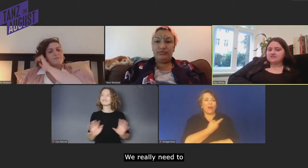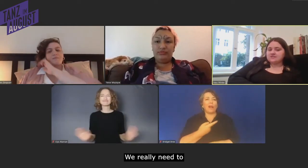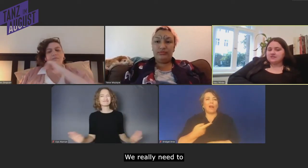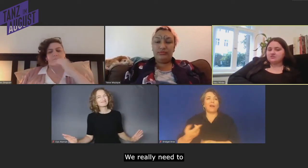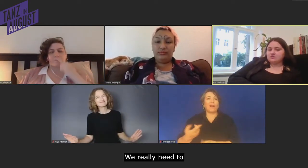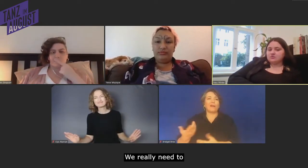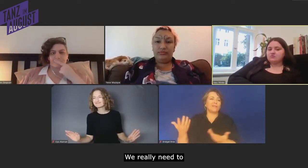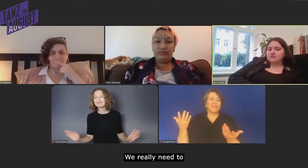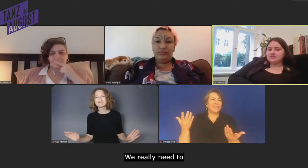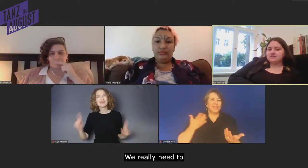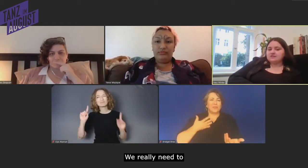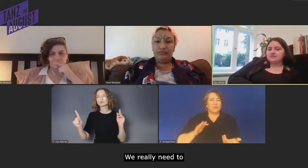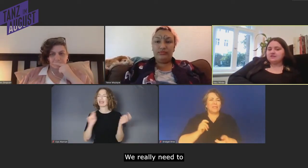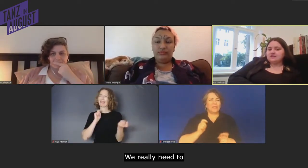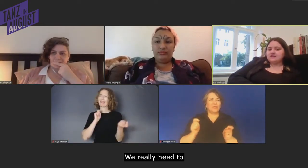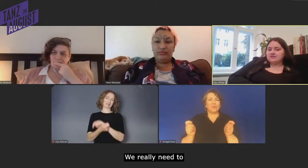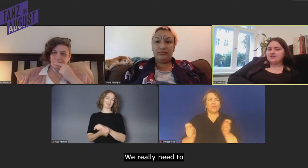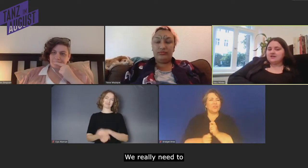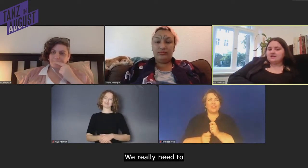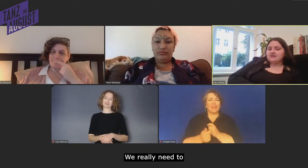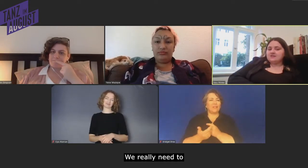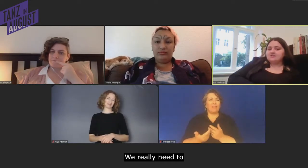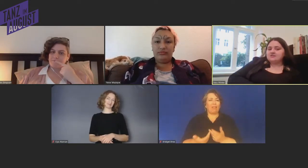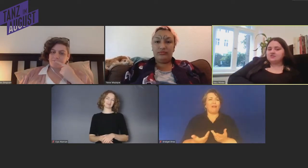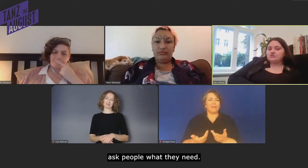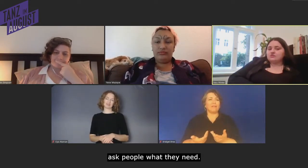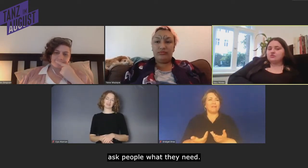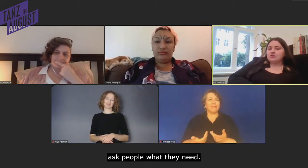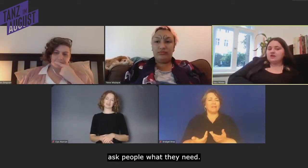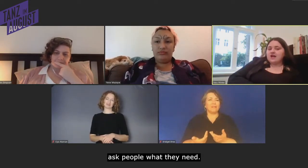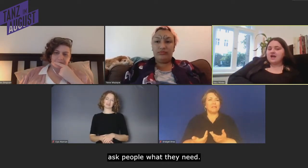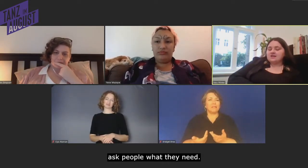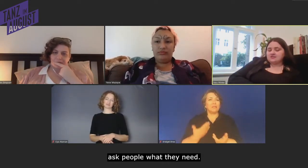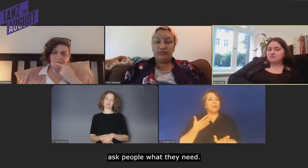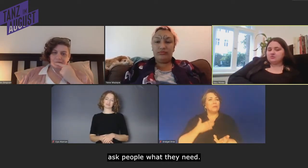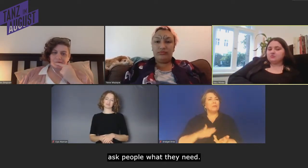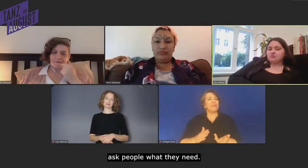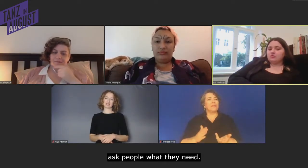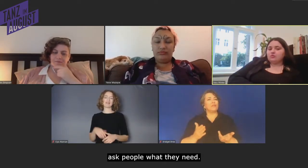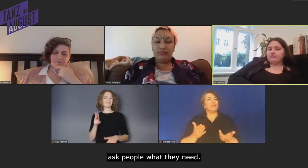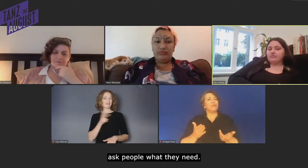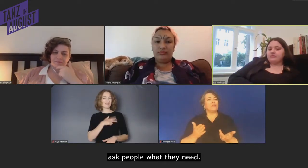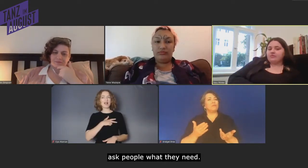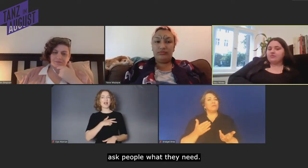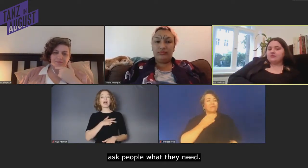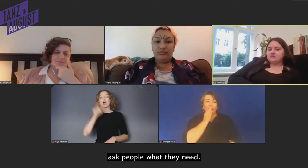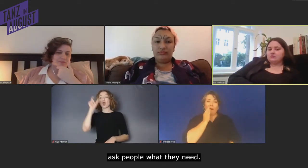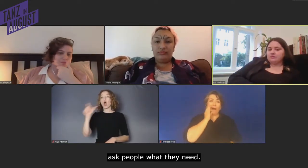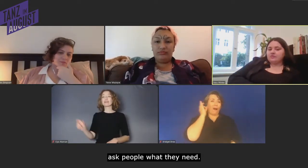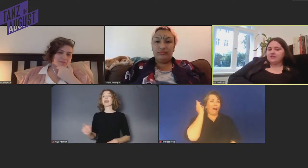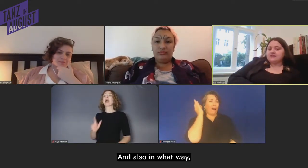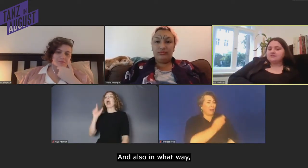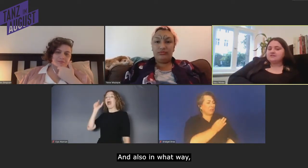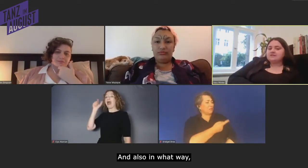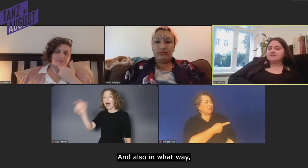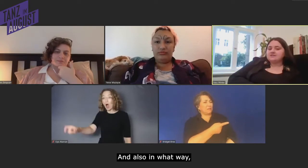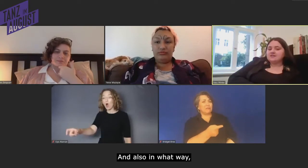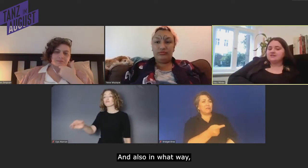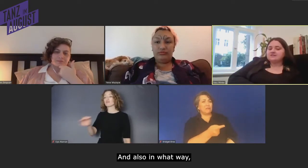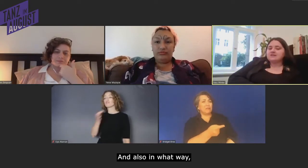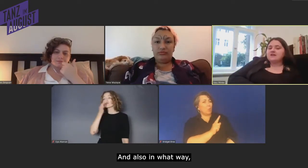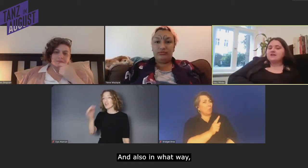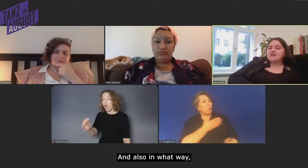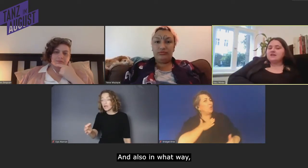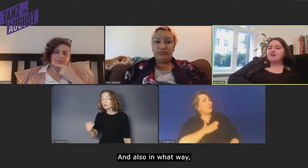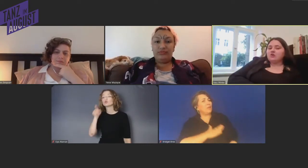change that. We really, need to ask people what they need,